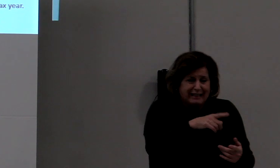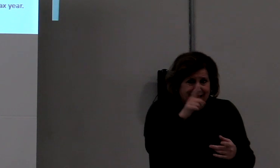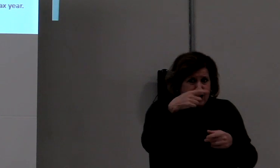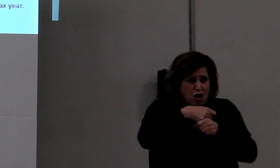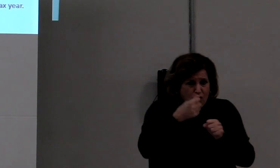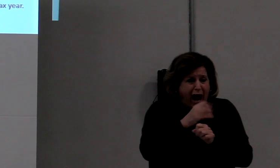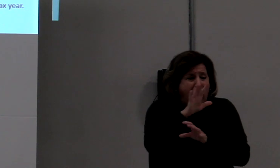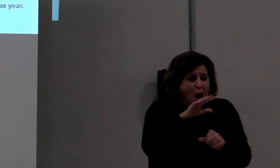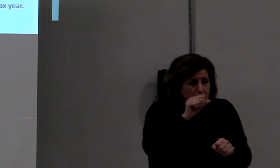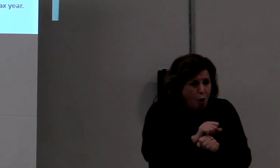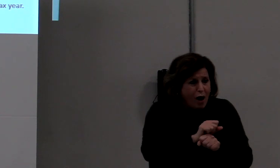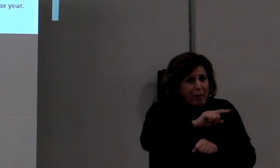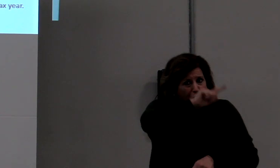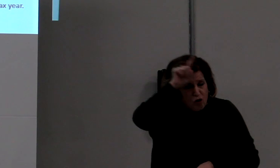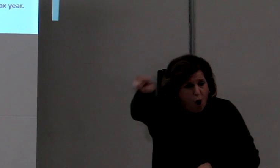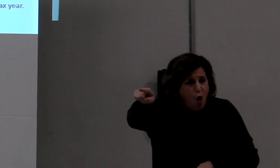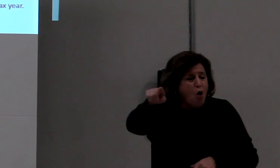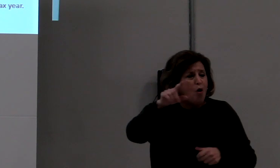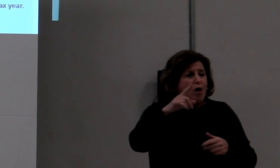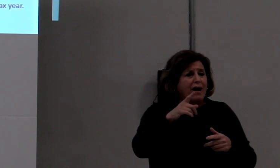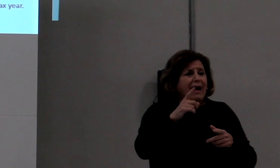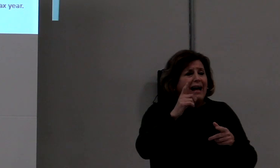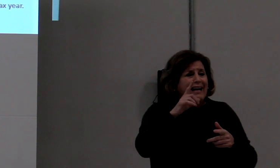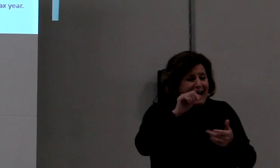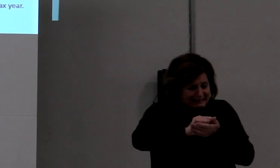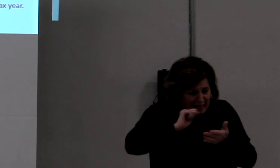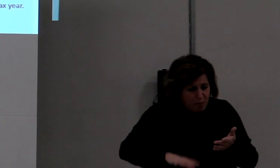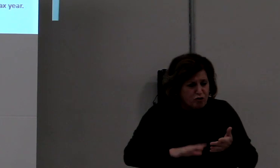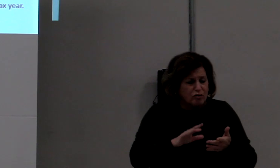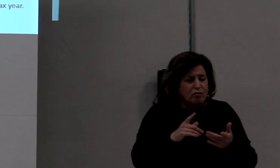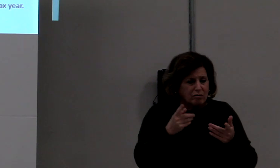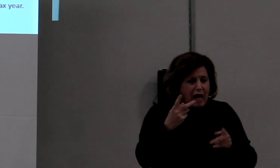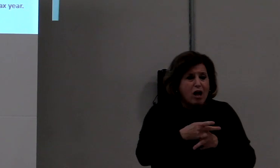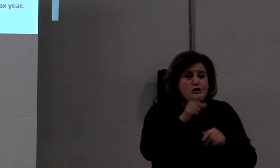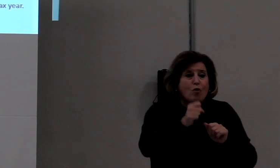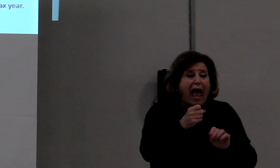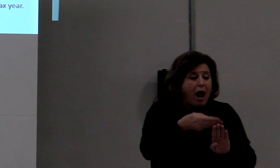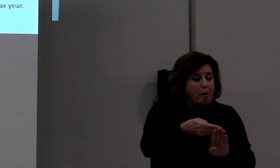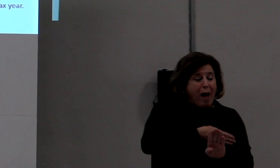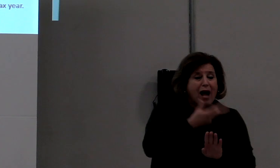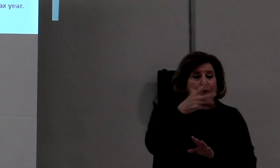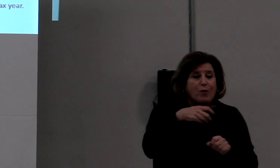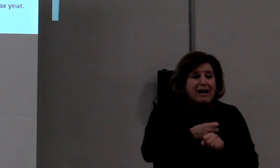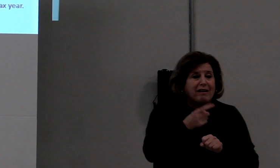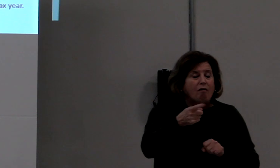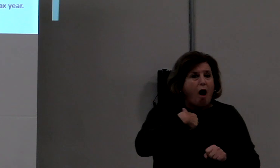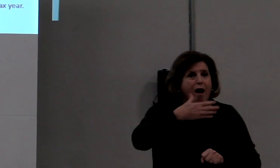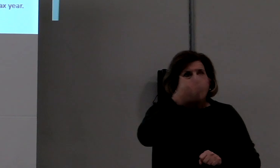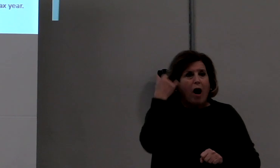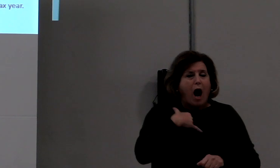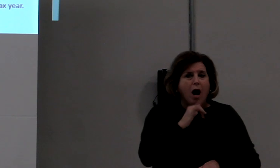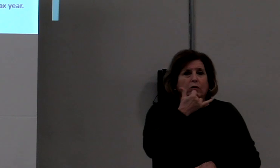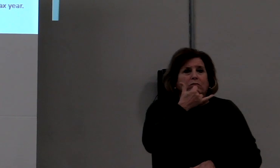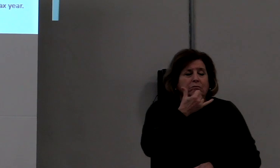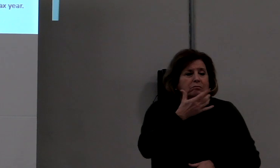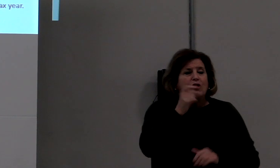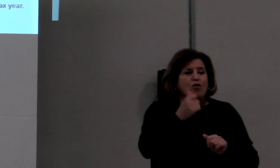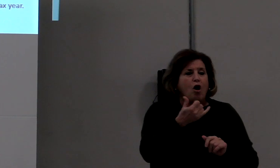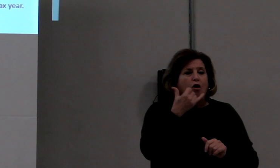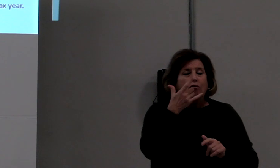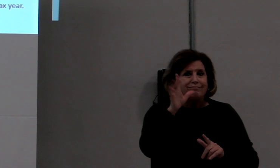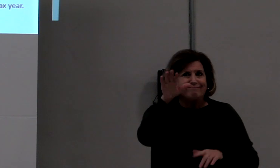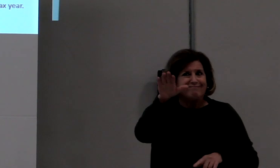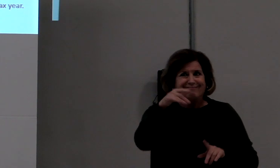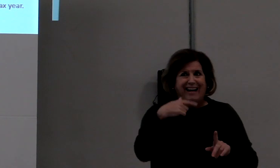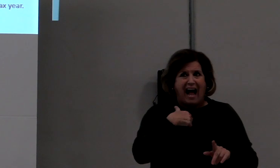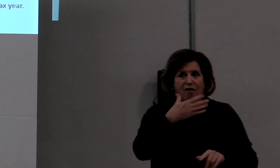create an appointment at the assessor's office to get that taken care of. And you can go back for 3 years if there's errors on your taxes. You get what's called a certificate of